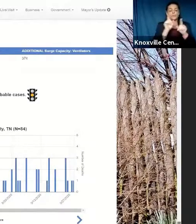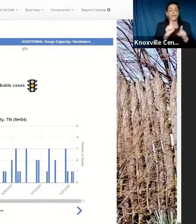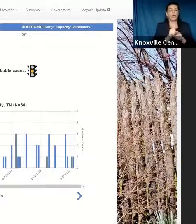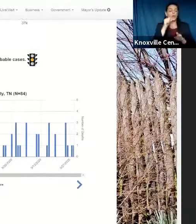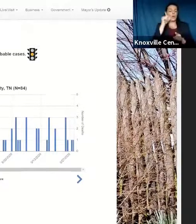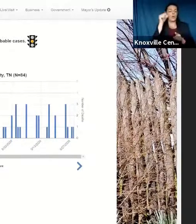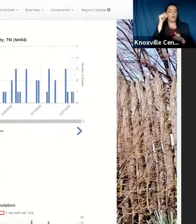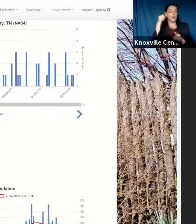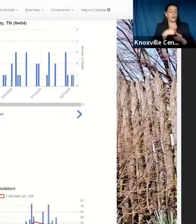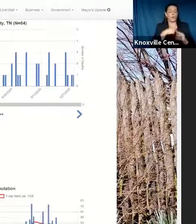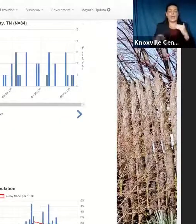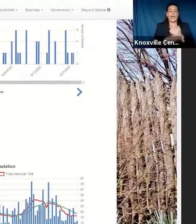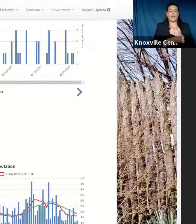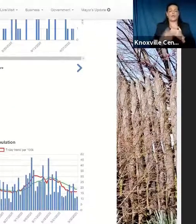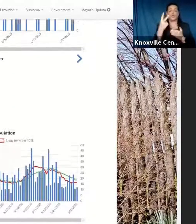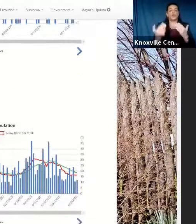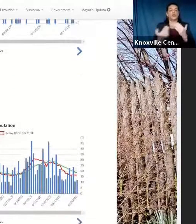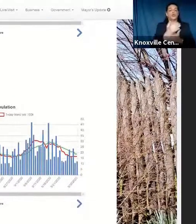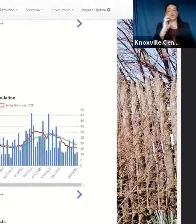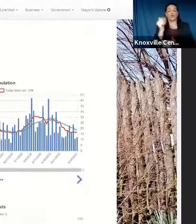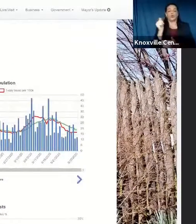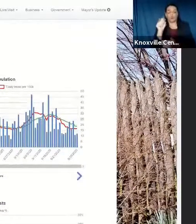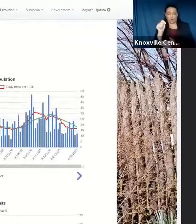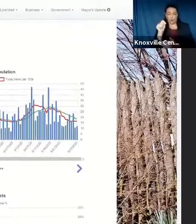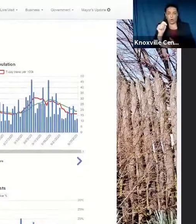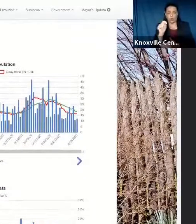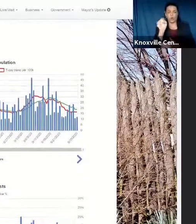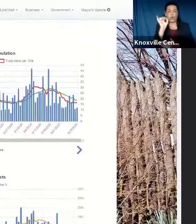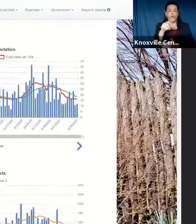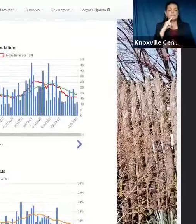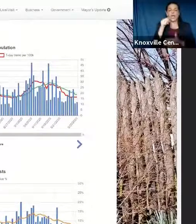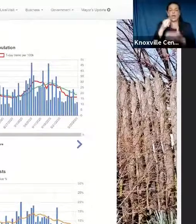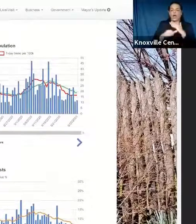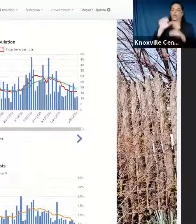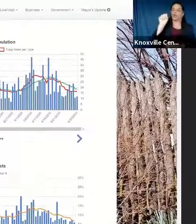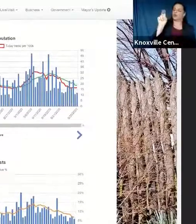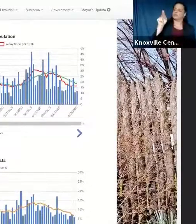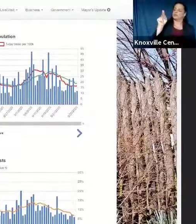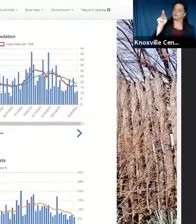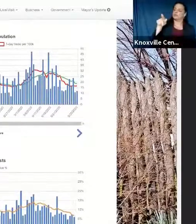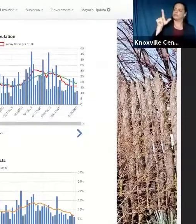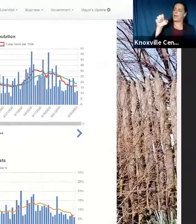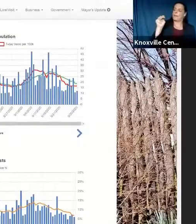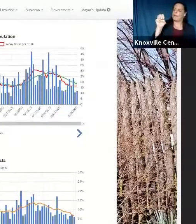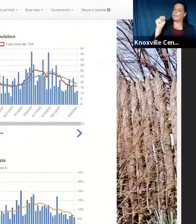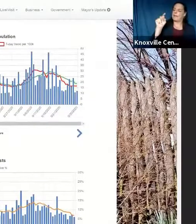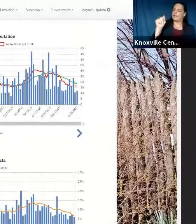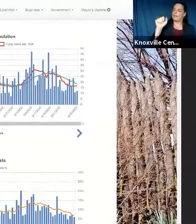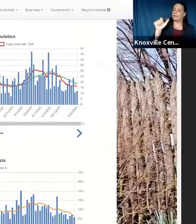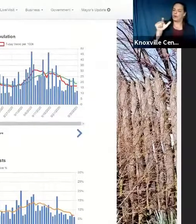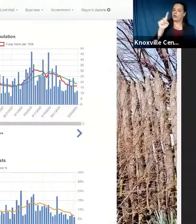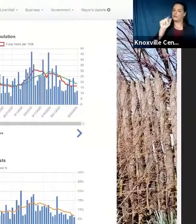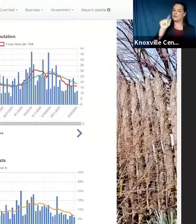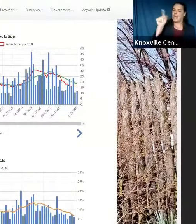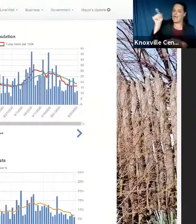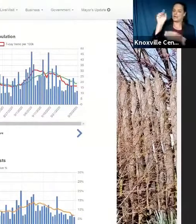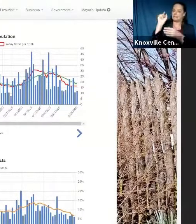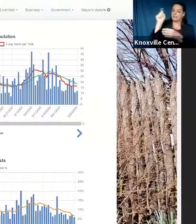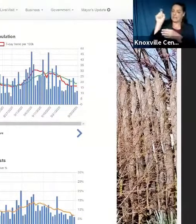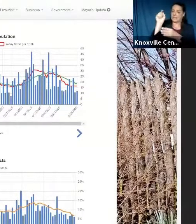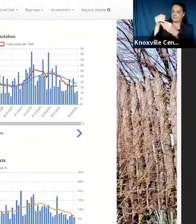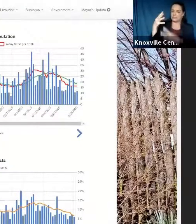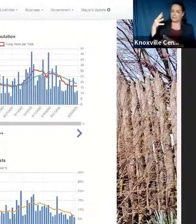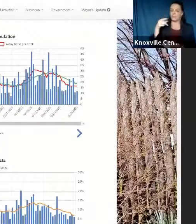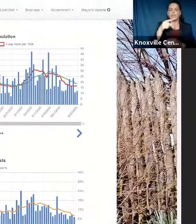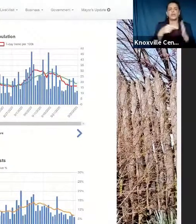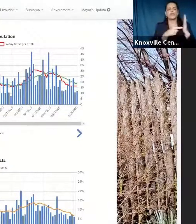yesterday, we added 2 new charts to our website. They are listed under supplemental data. The first chart shows new COVID